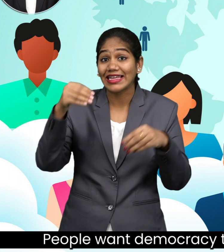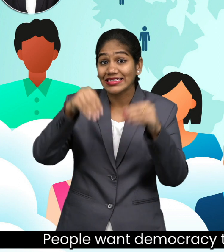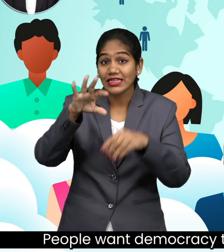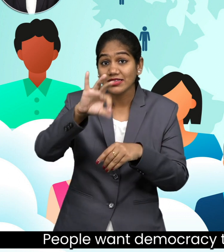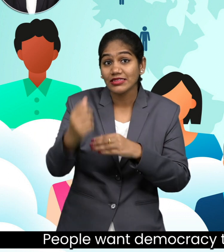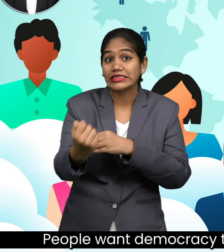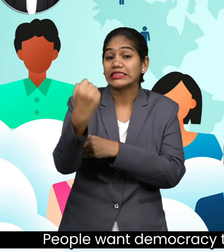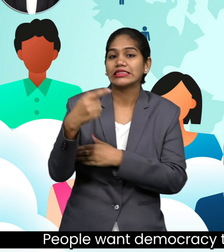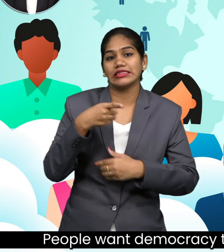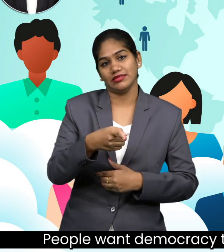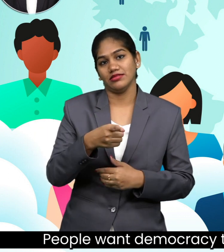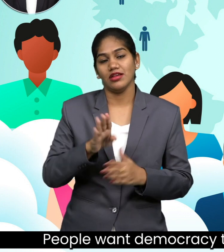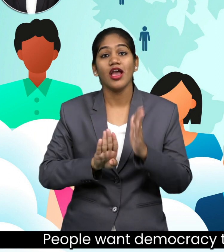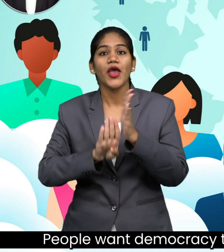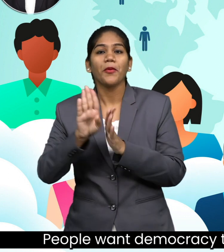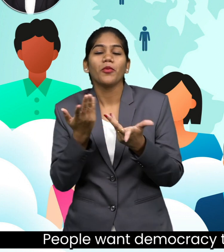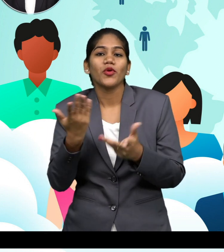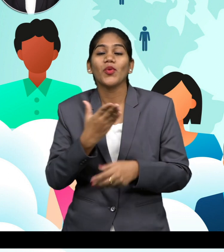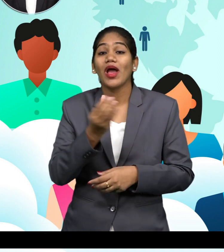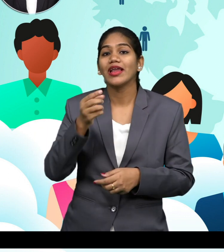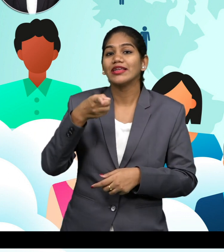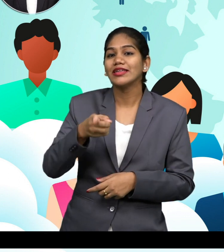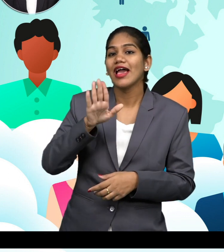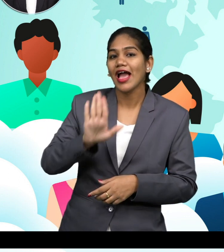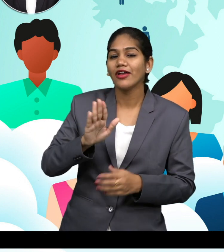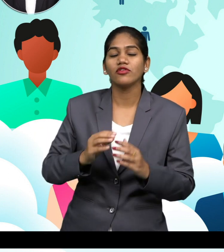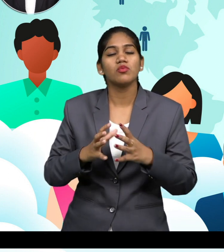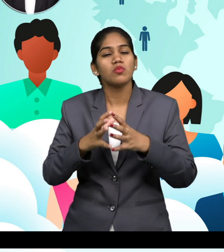and have high expectations from it.